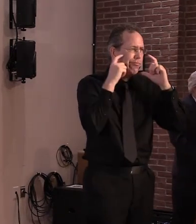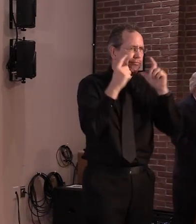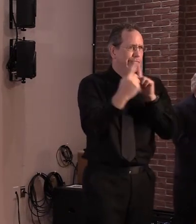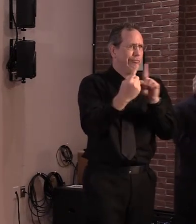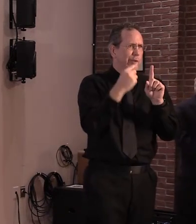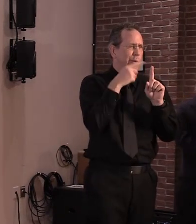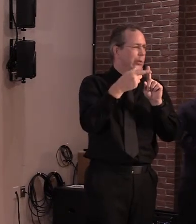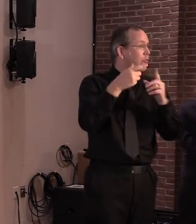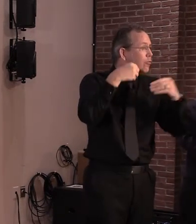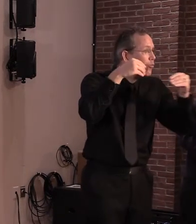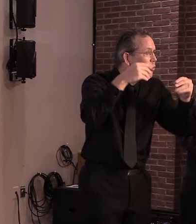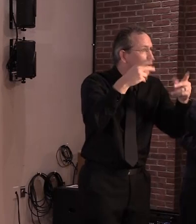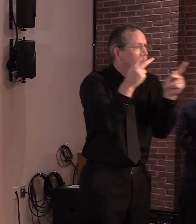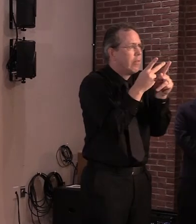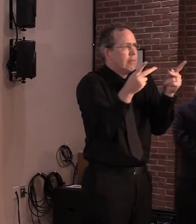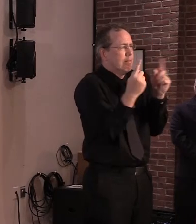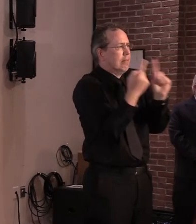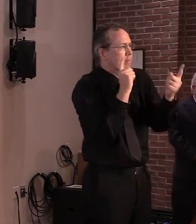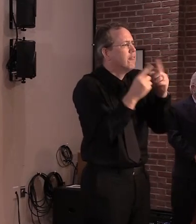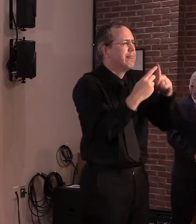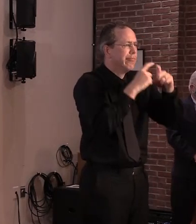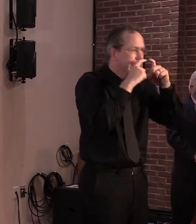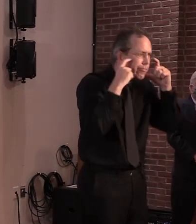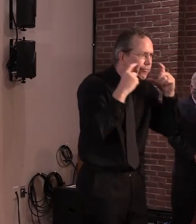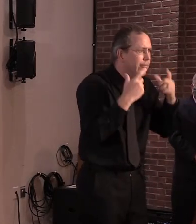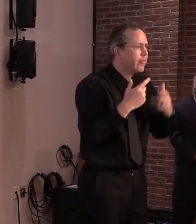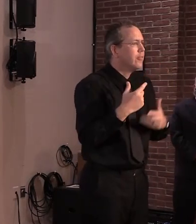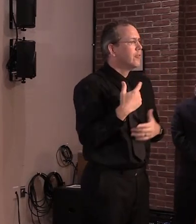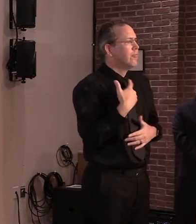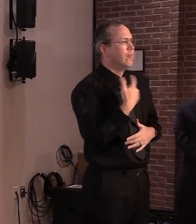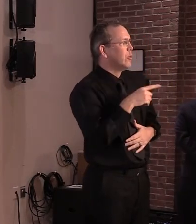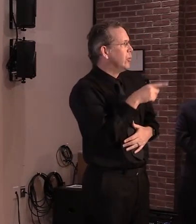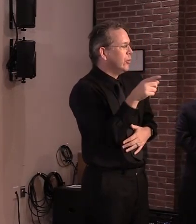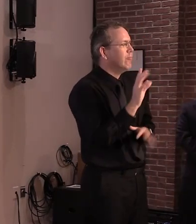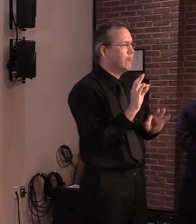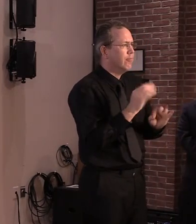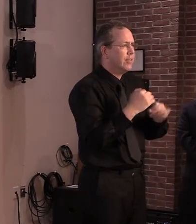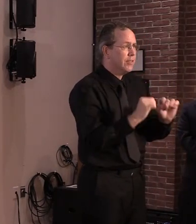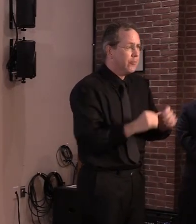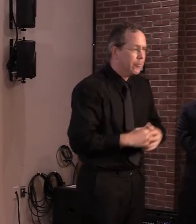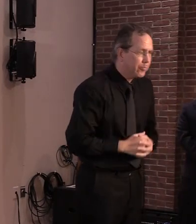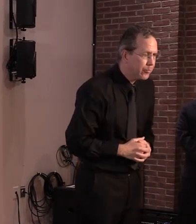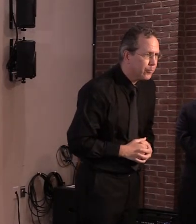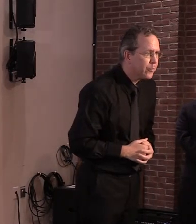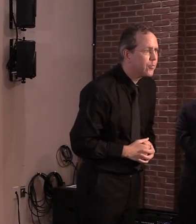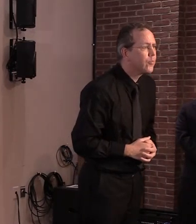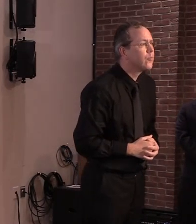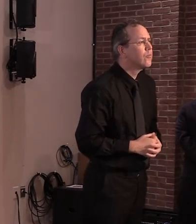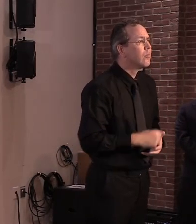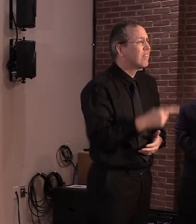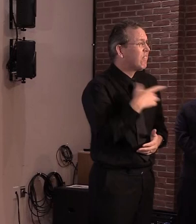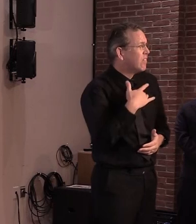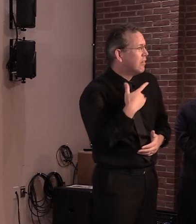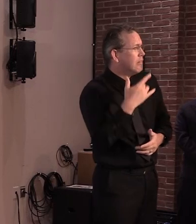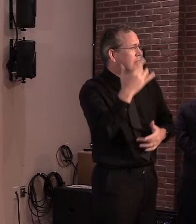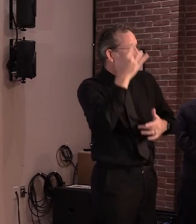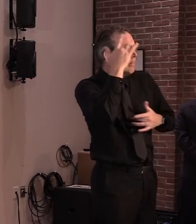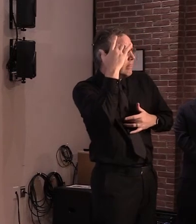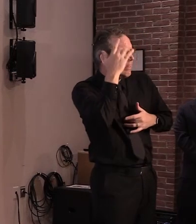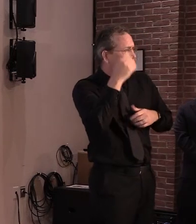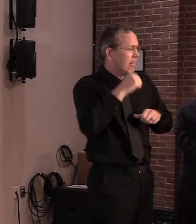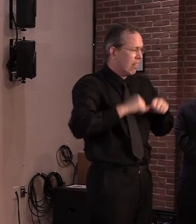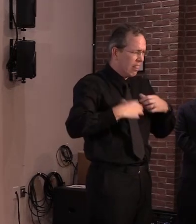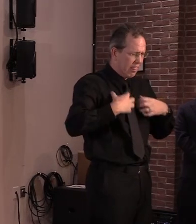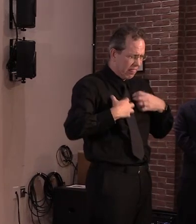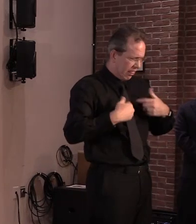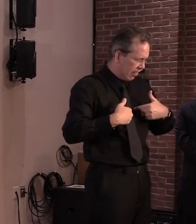contact with, and always staying home when not feeling well. While we're making good progress, we don't want to